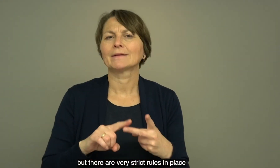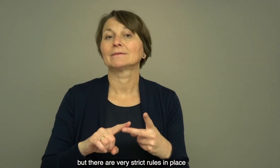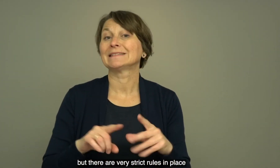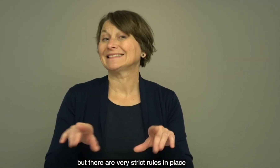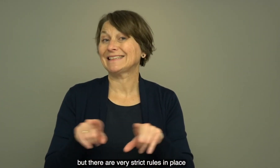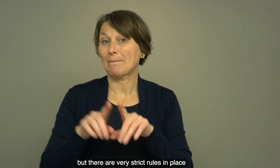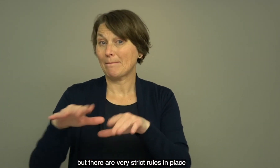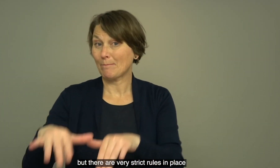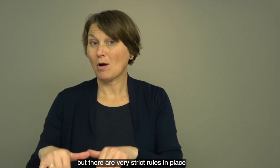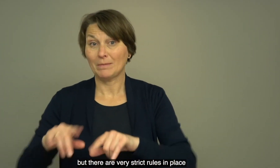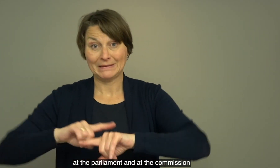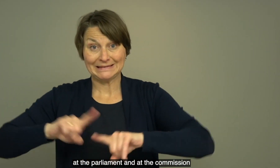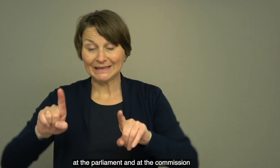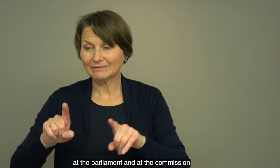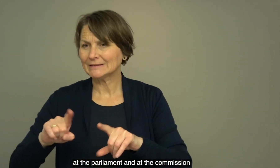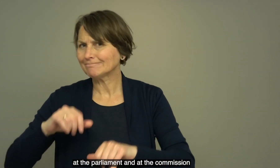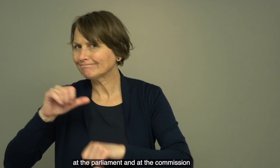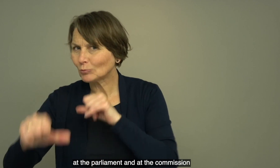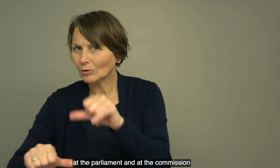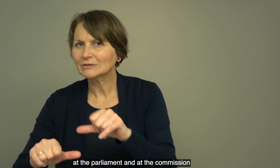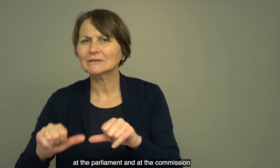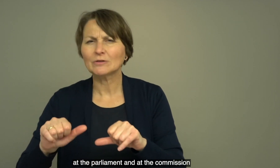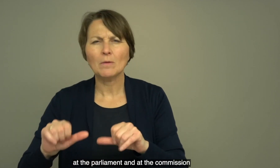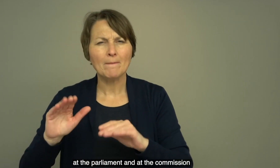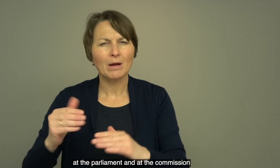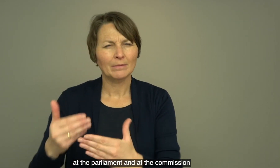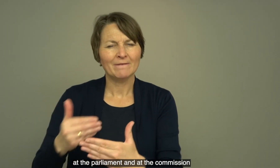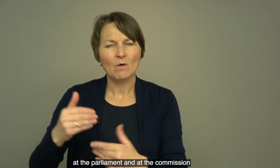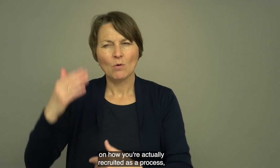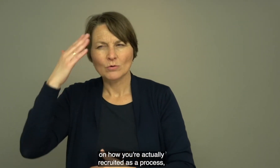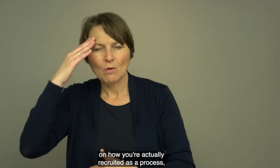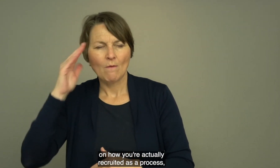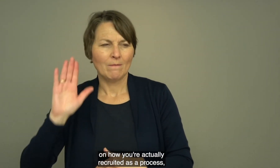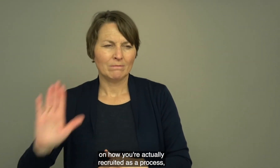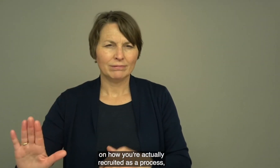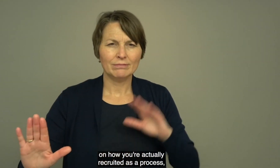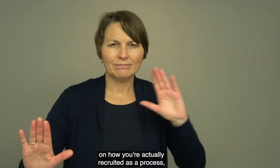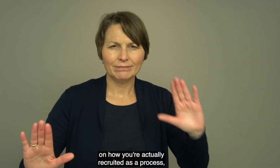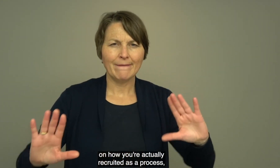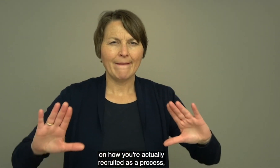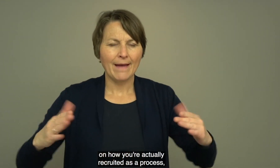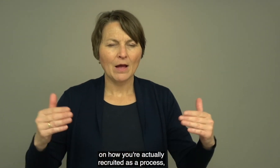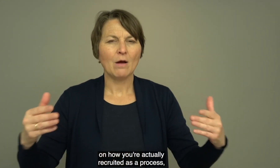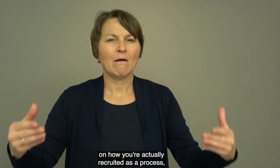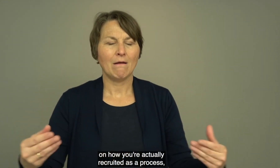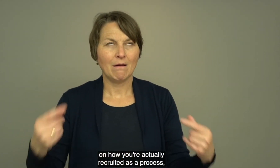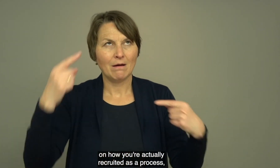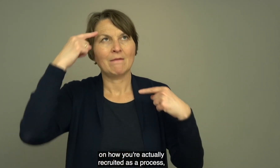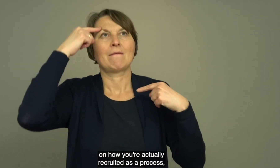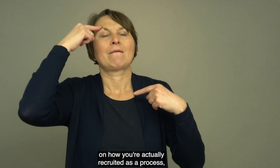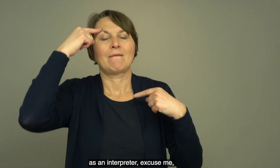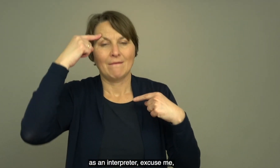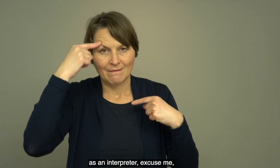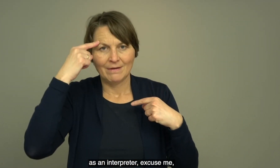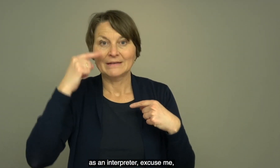rules in place at the Parliament and at the Commission on how you're actually recruited as an